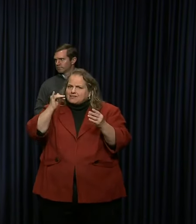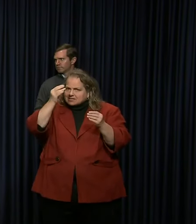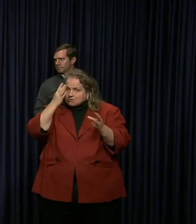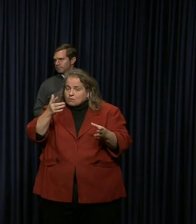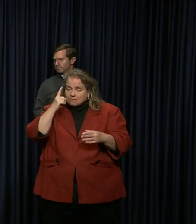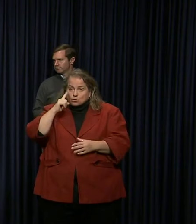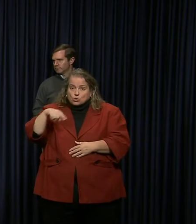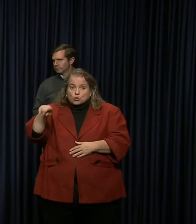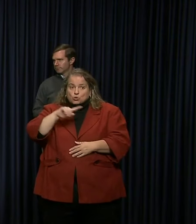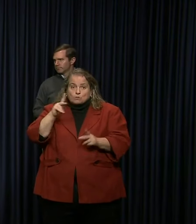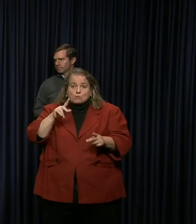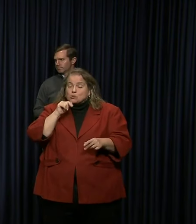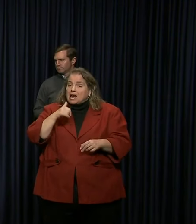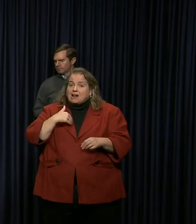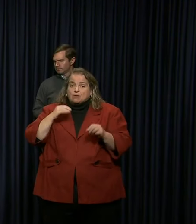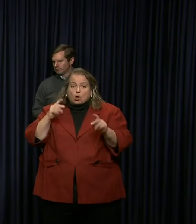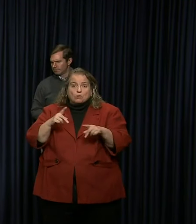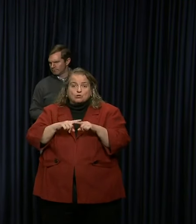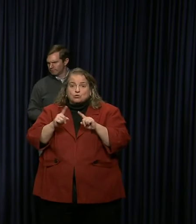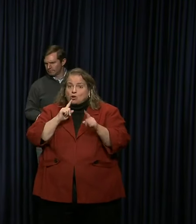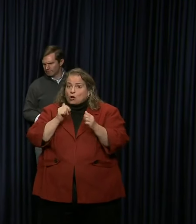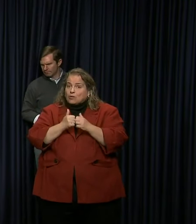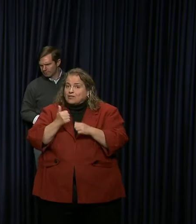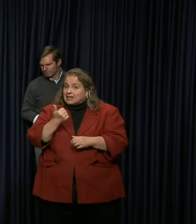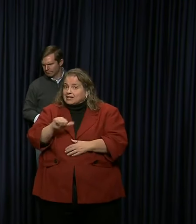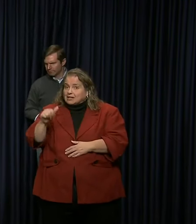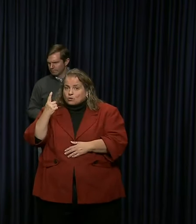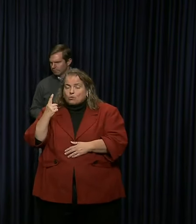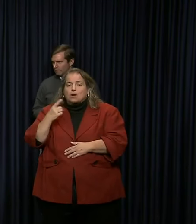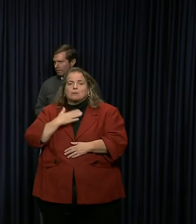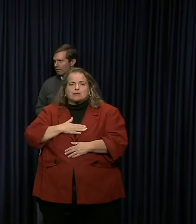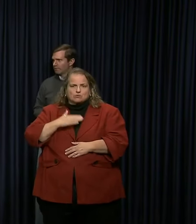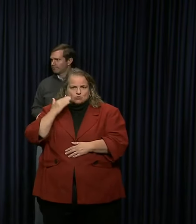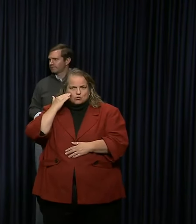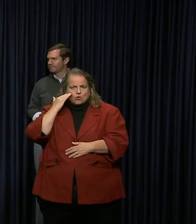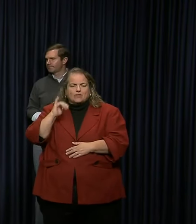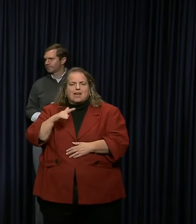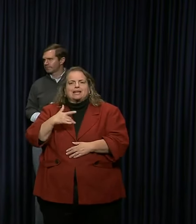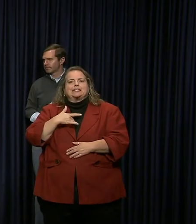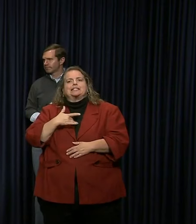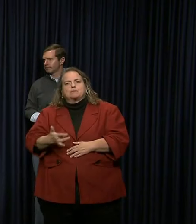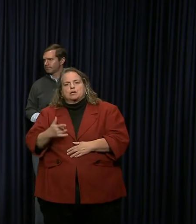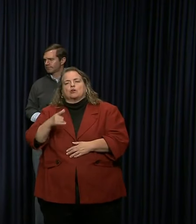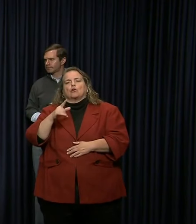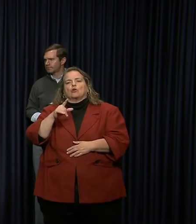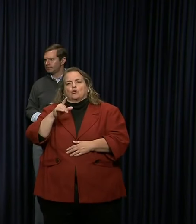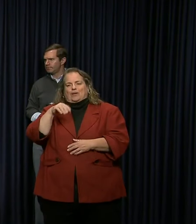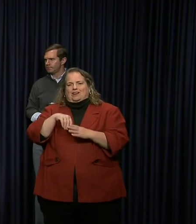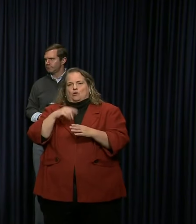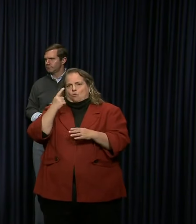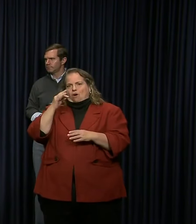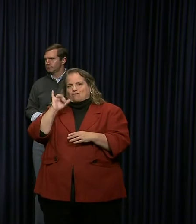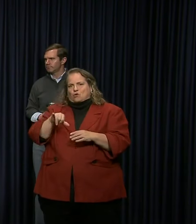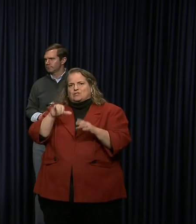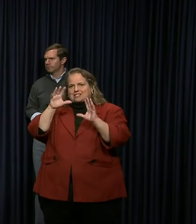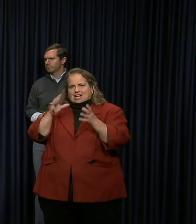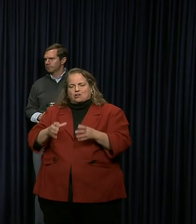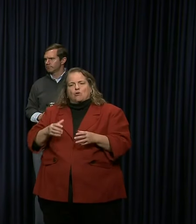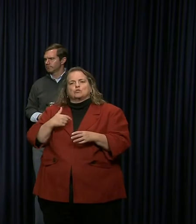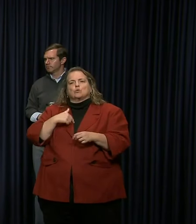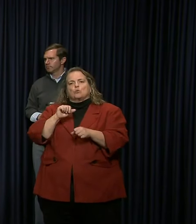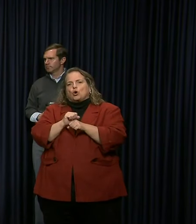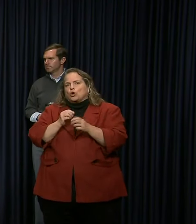folks who haven't had a chance to talk to anybody, just to know you most likely fall into one of these categories. We're working through them as quickly